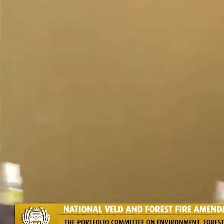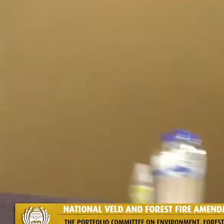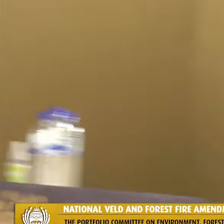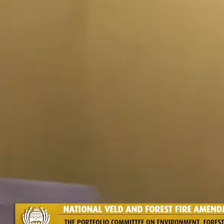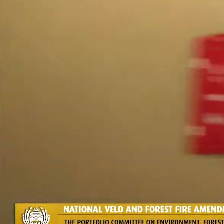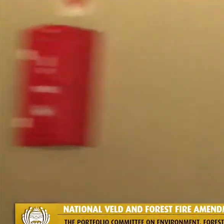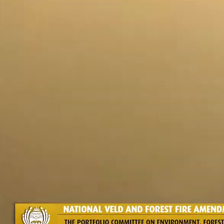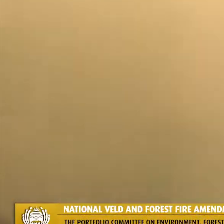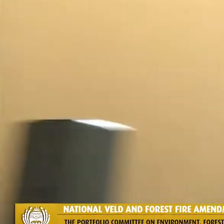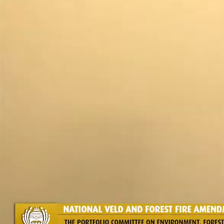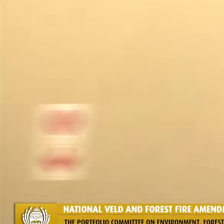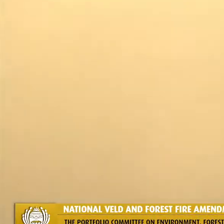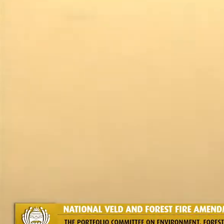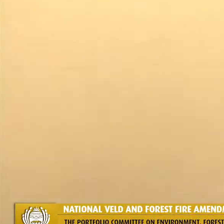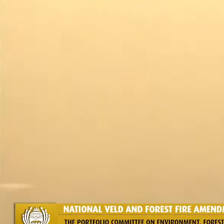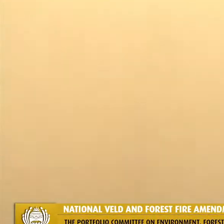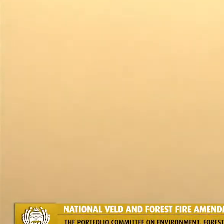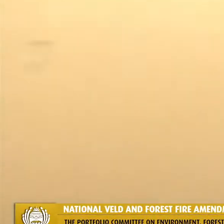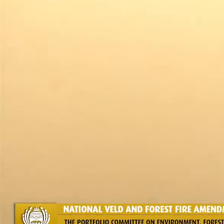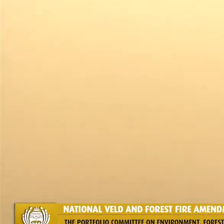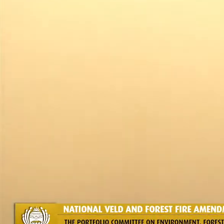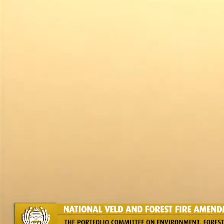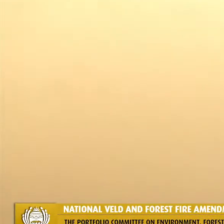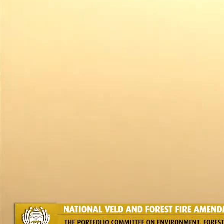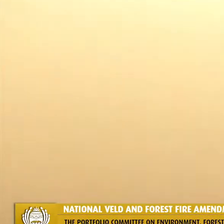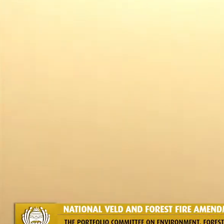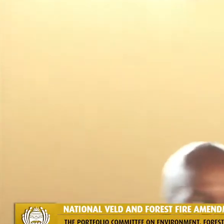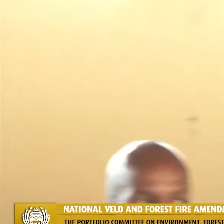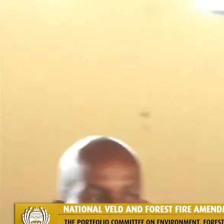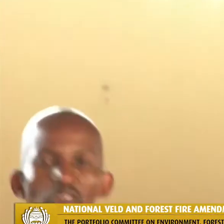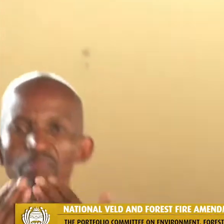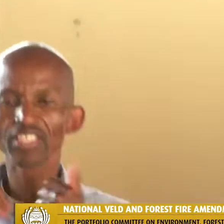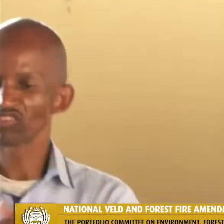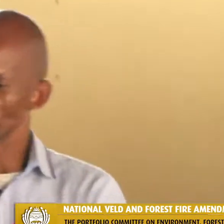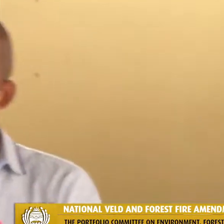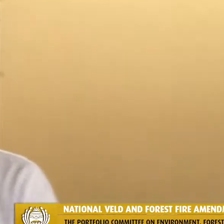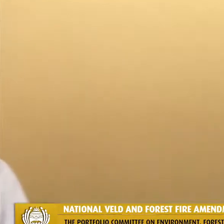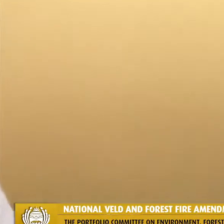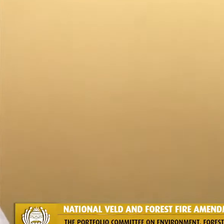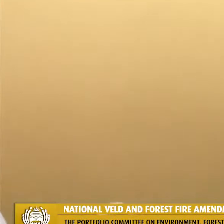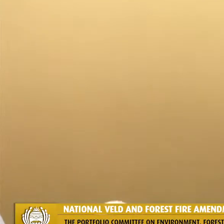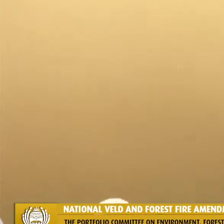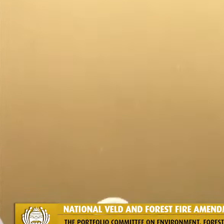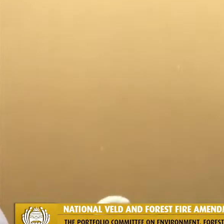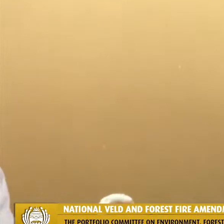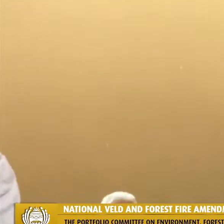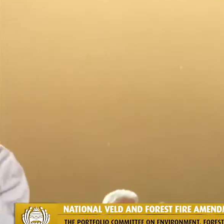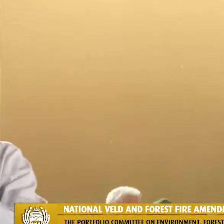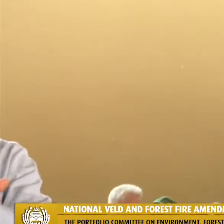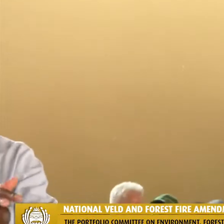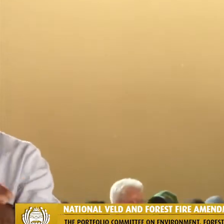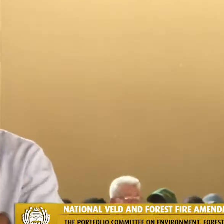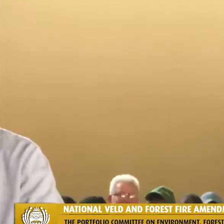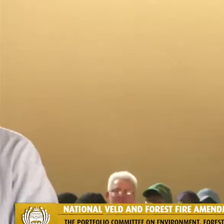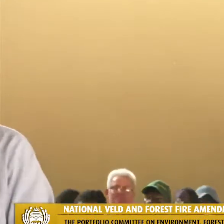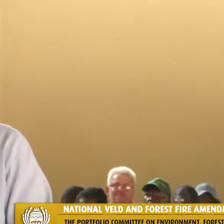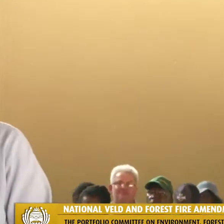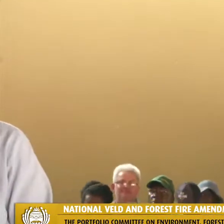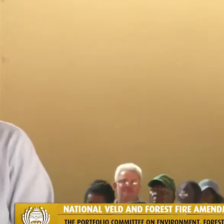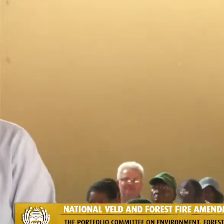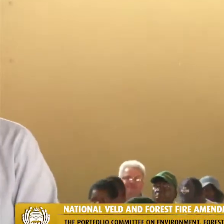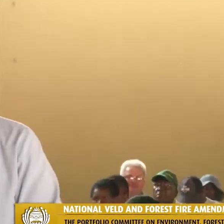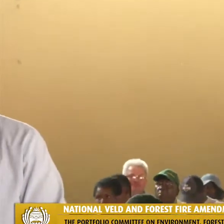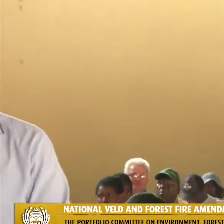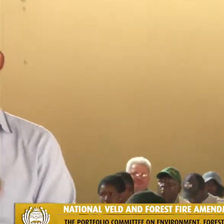you, balemi Chairman. ba bifile mo go maswe so ke kopa o re inele matsogo on behalf of balemi o re inele matsogo mo metsing.